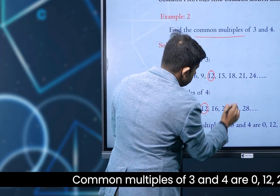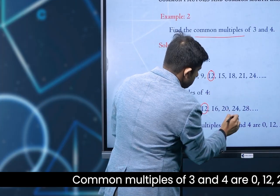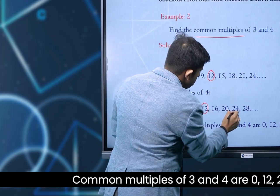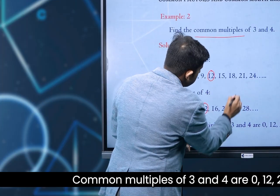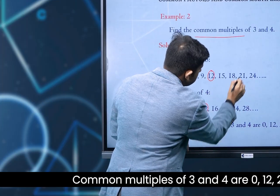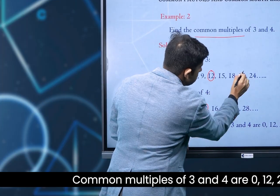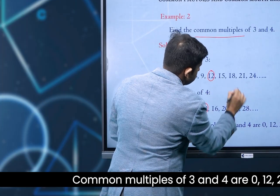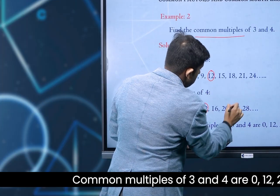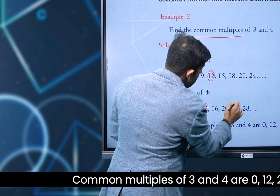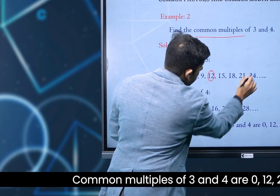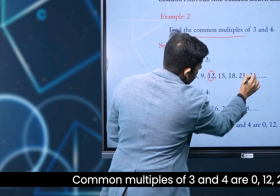and 24,